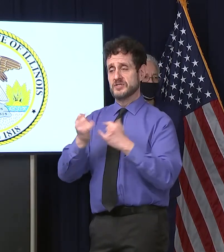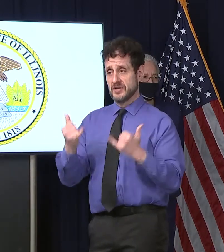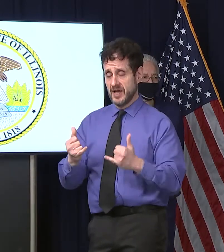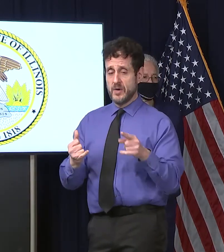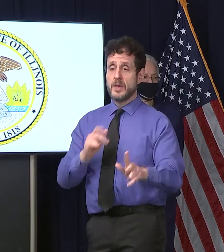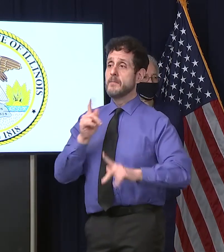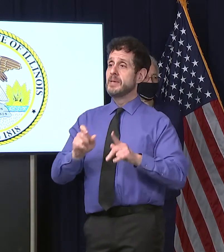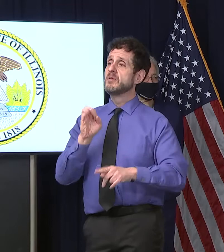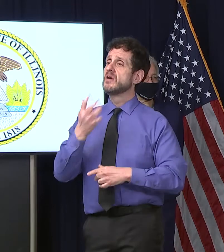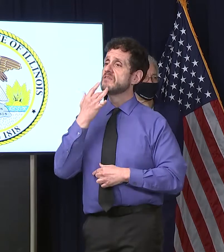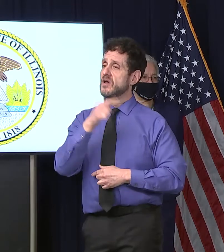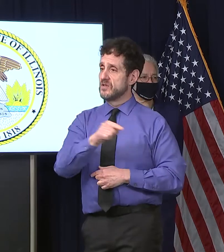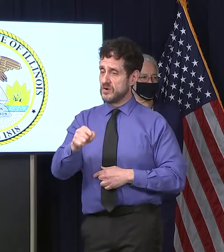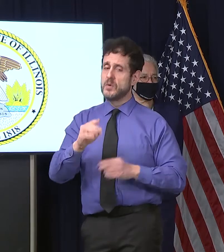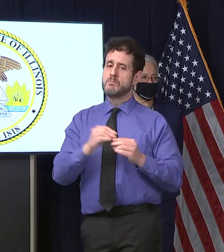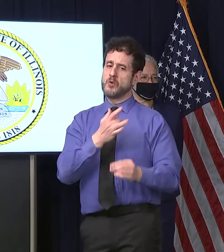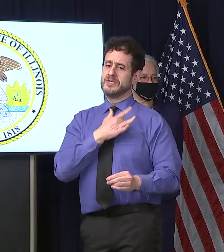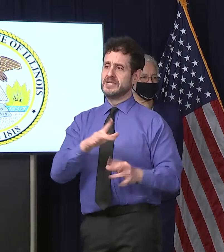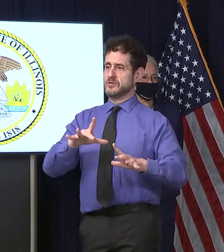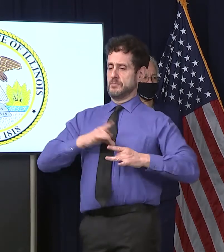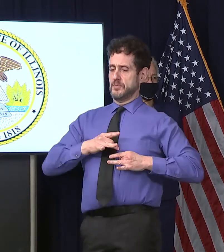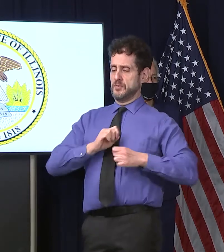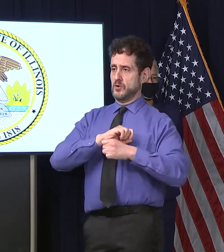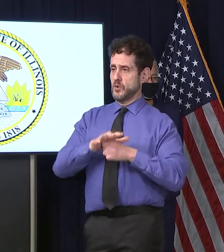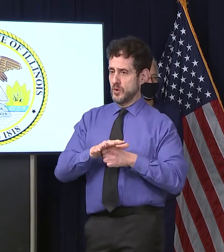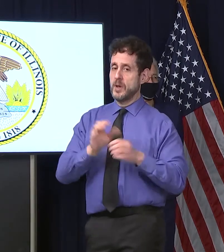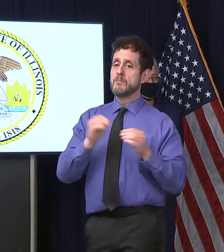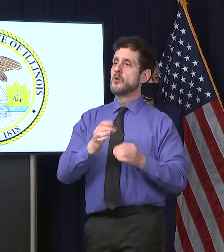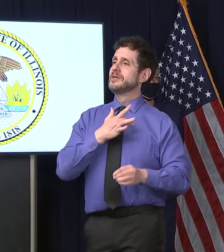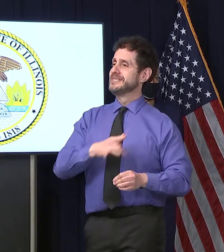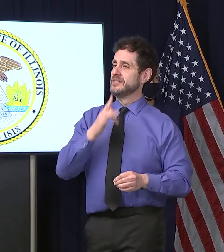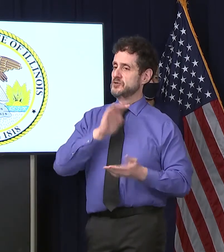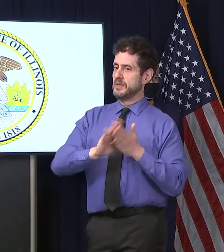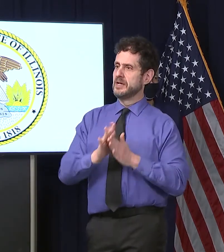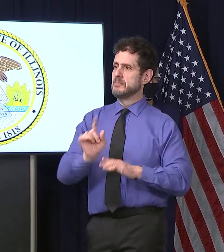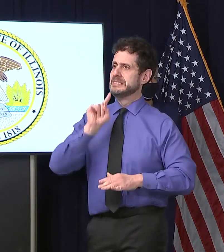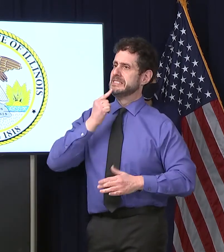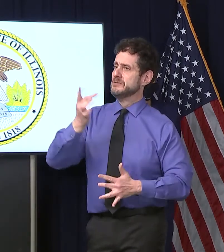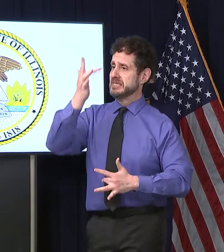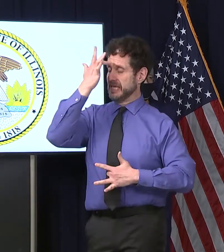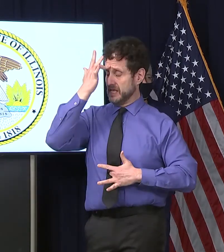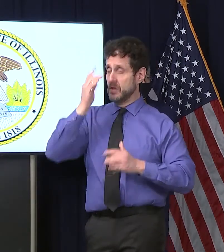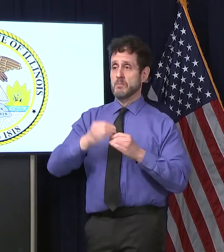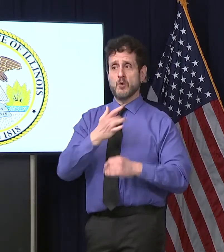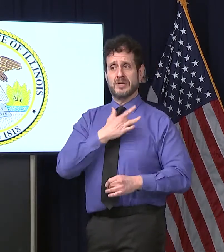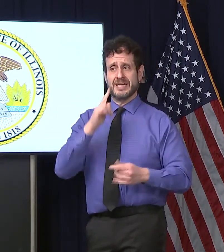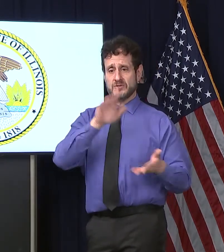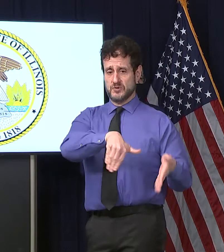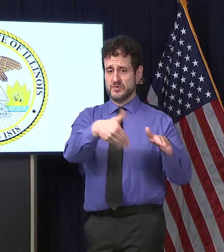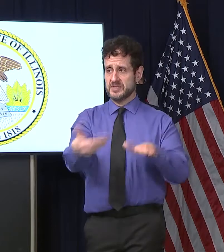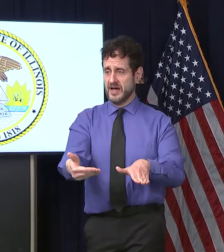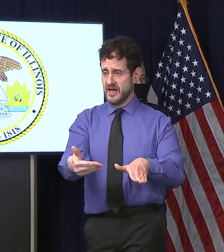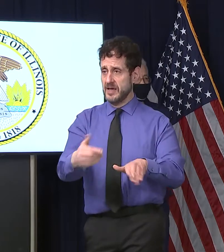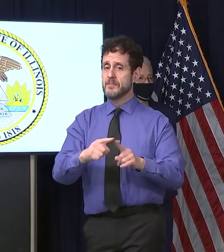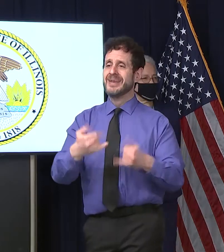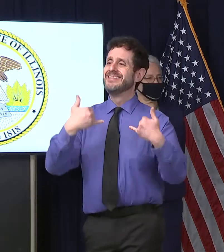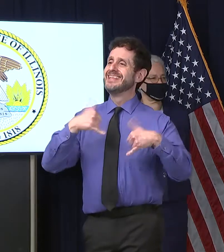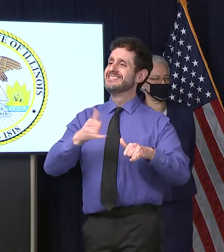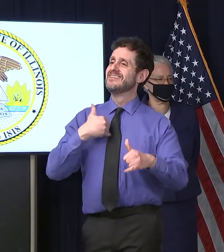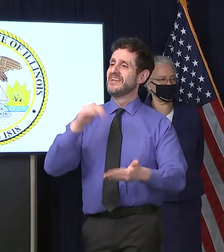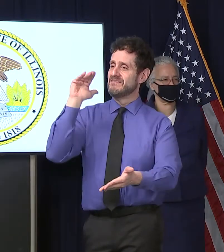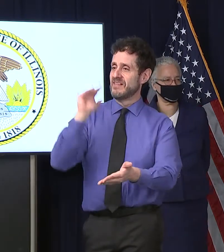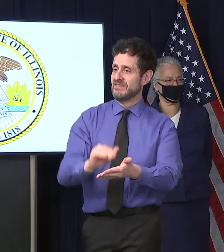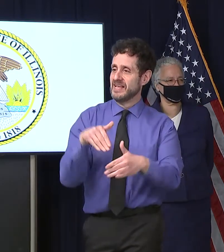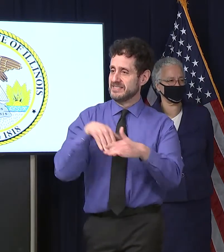contract coronavirus, more likely to get seriously ill, more likely to die as a result of it. Yet they still have lower access